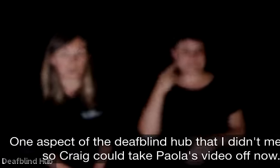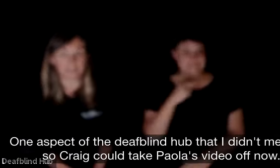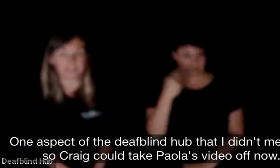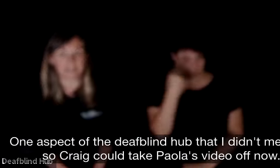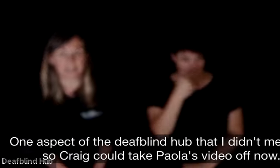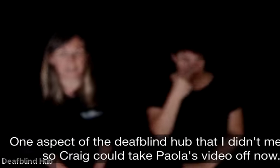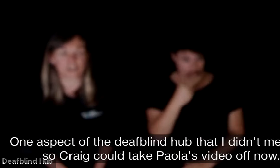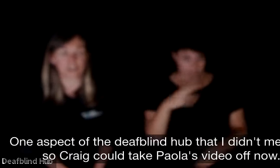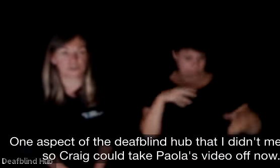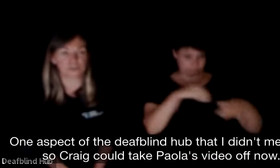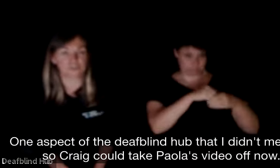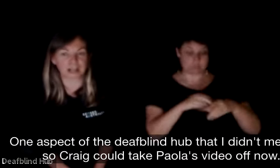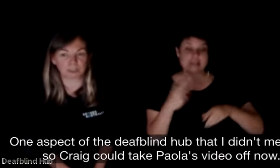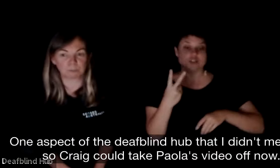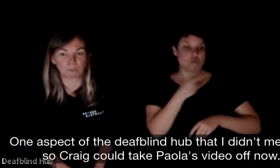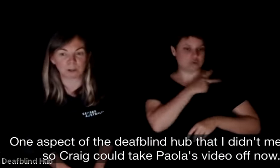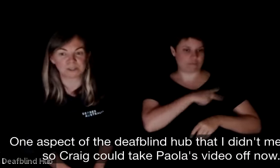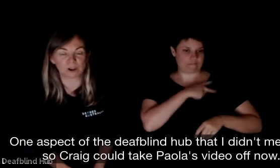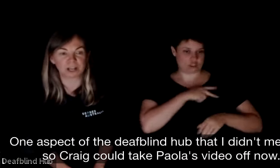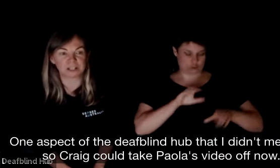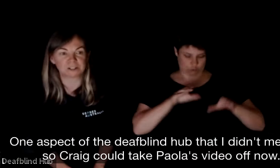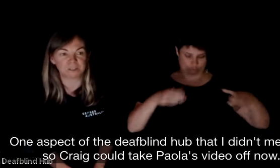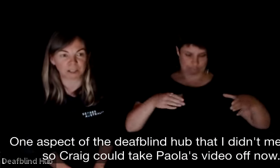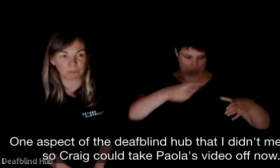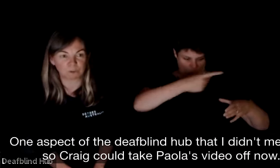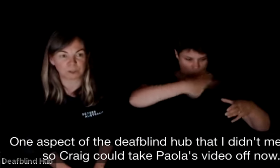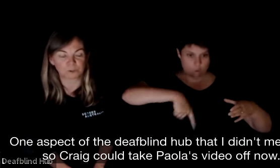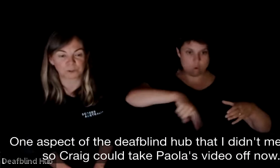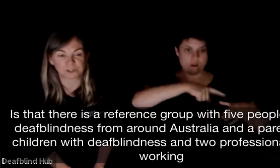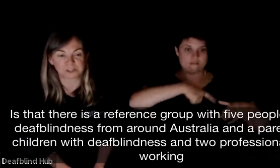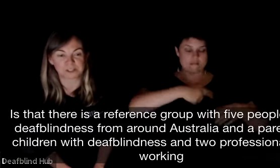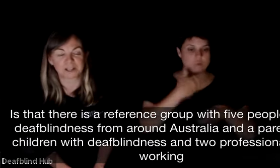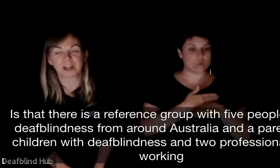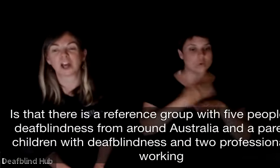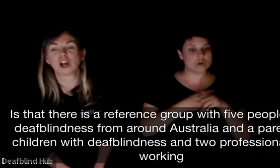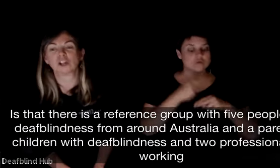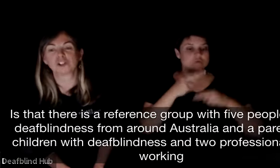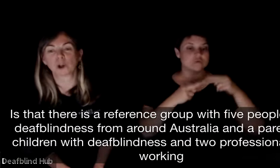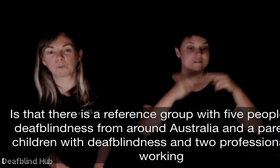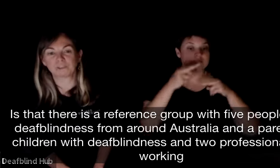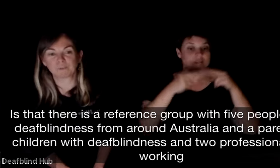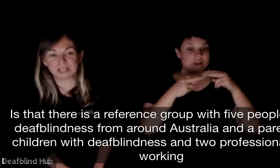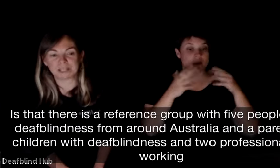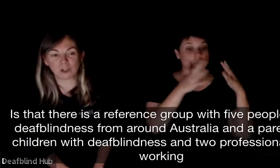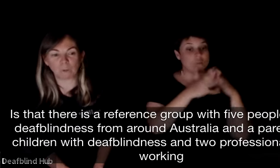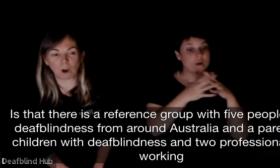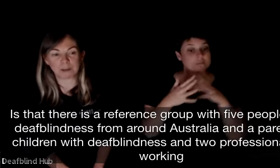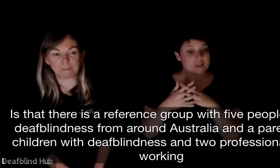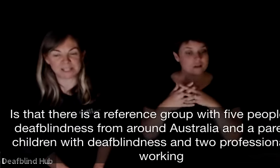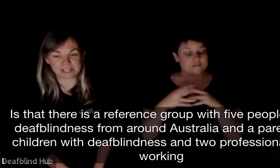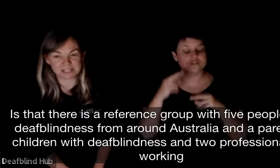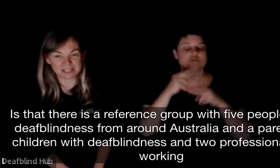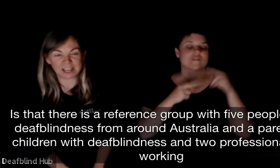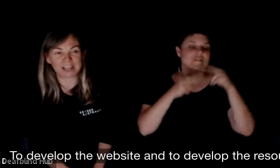all working to develop the website and develop the resources. So we've been